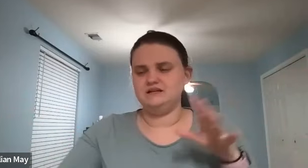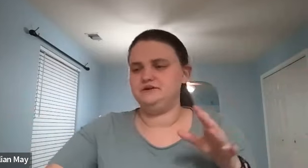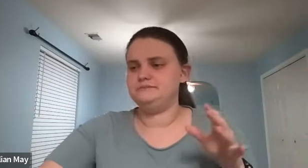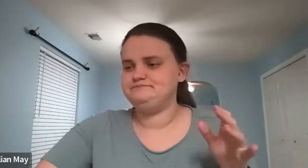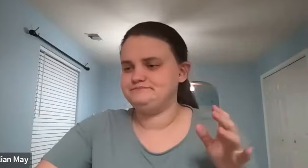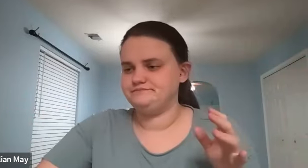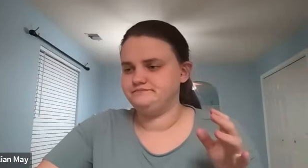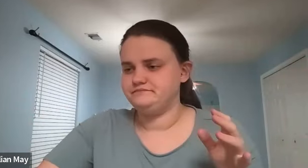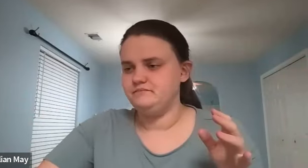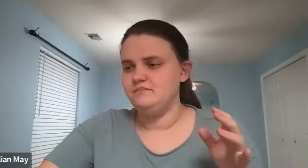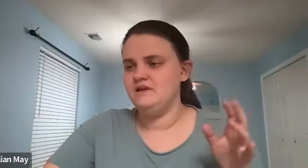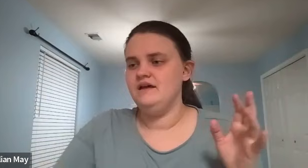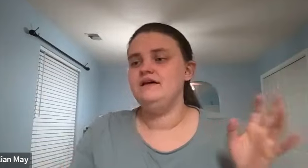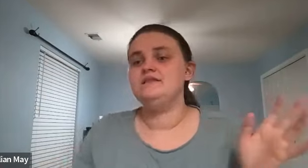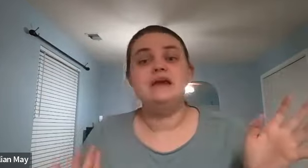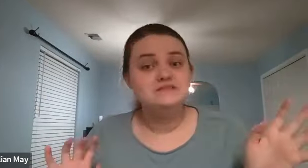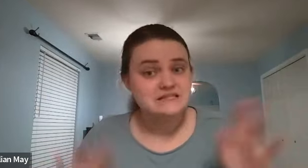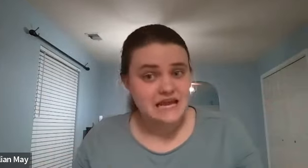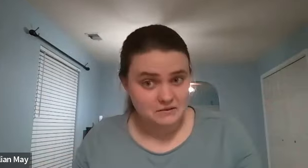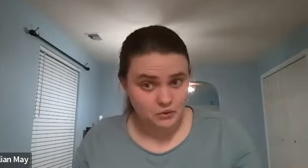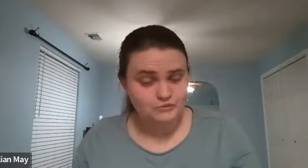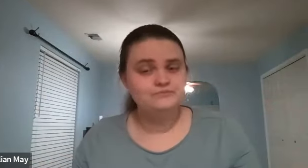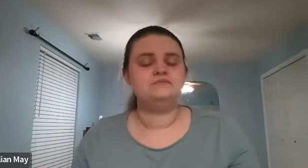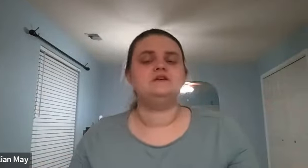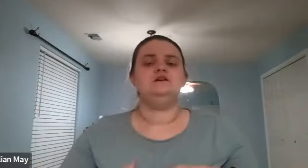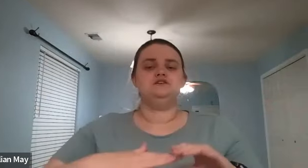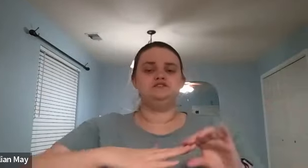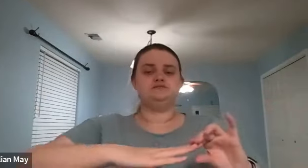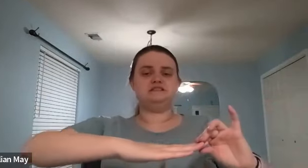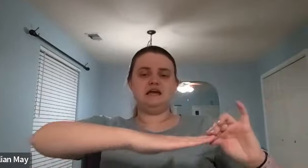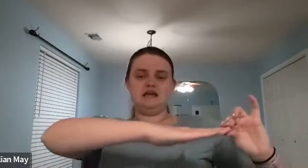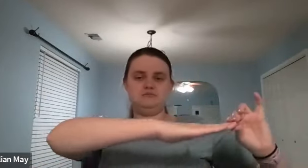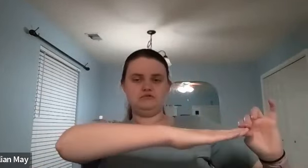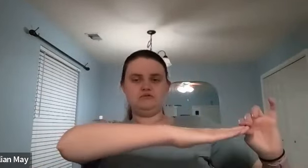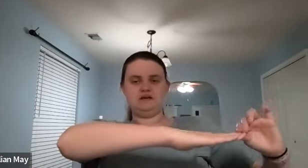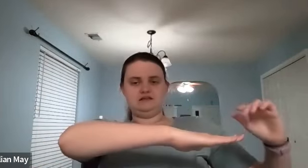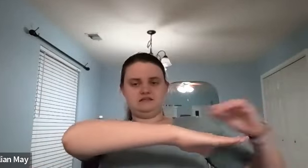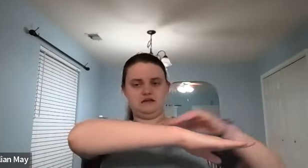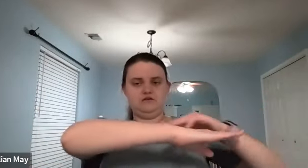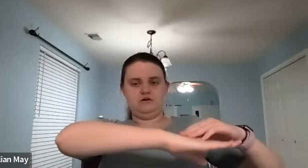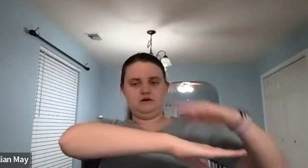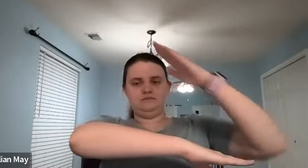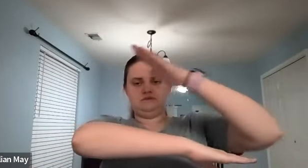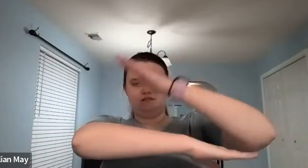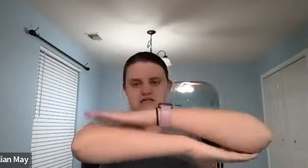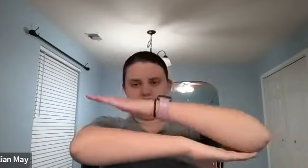deal. Then we have table. So table is that long arm,